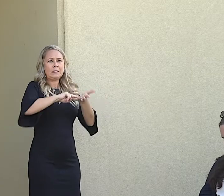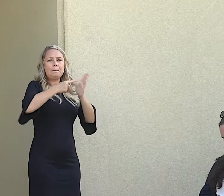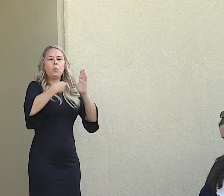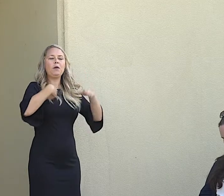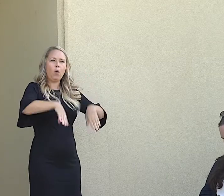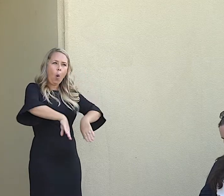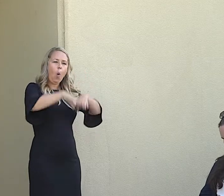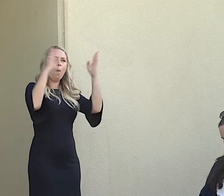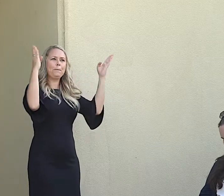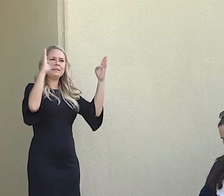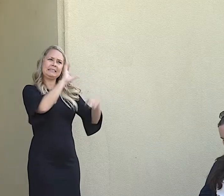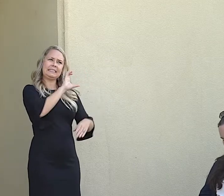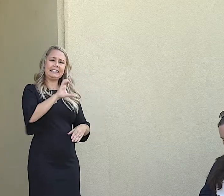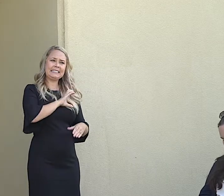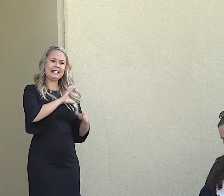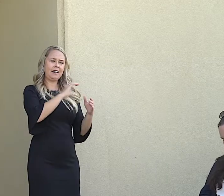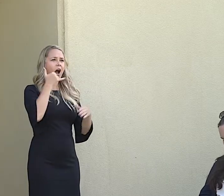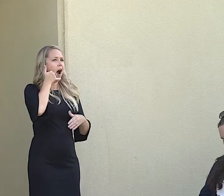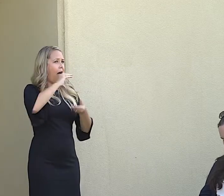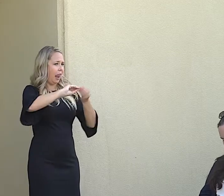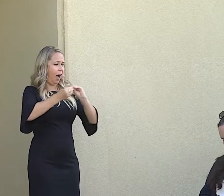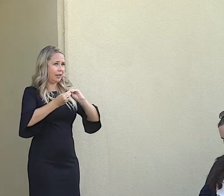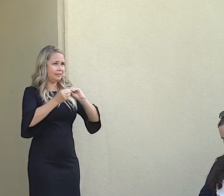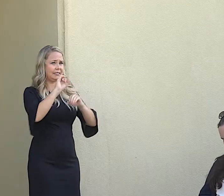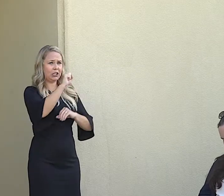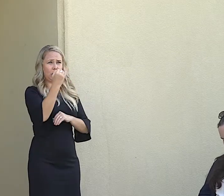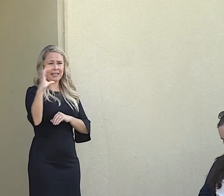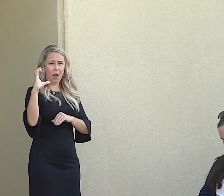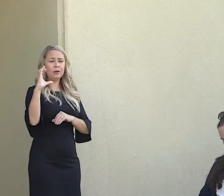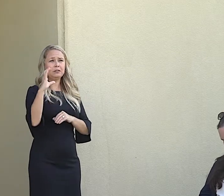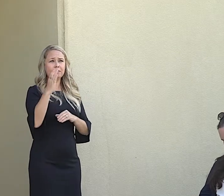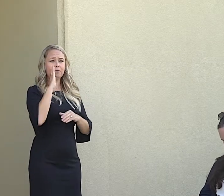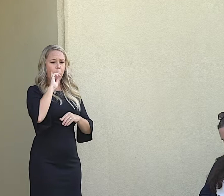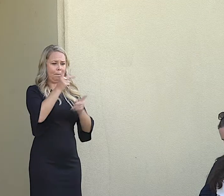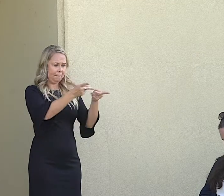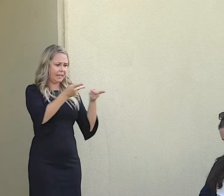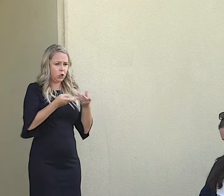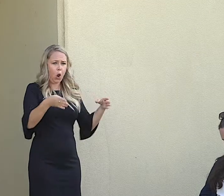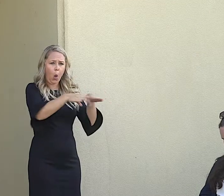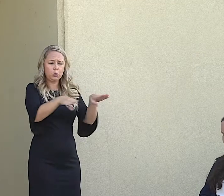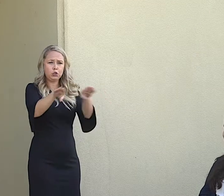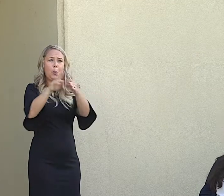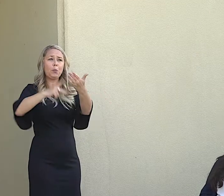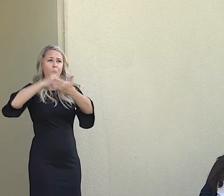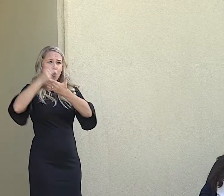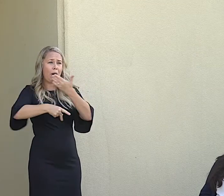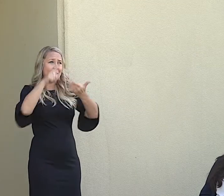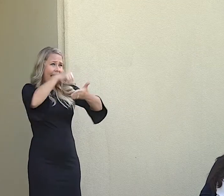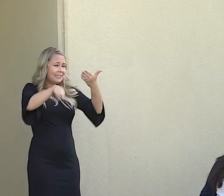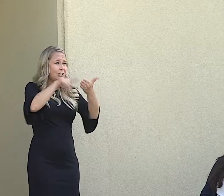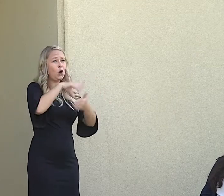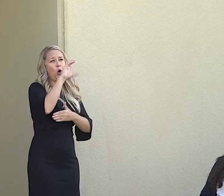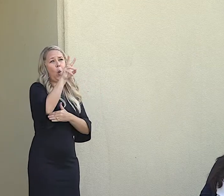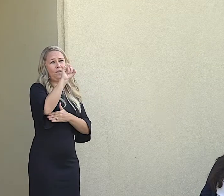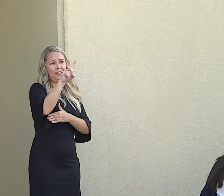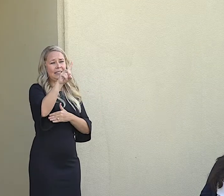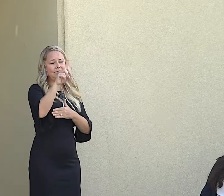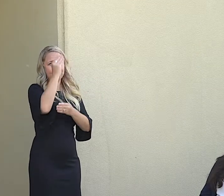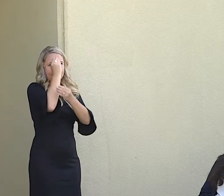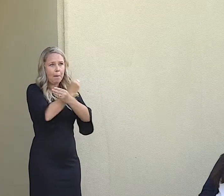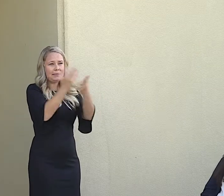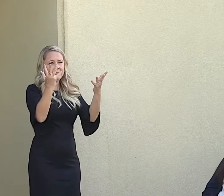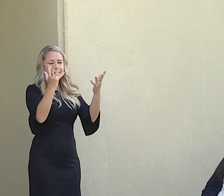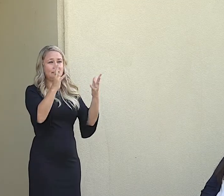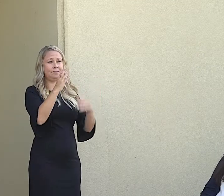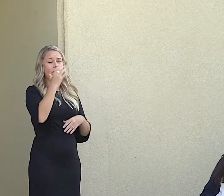opened a citizens information hotline for St. Johns County regarding facility closures, program cancellation, and COVID-19 updates.